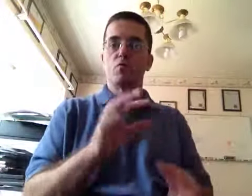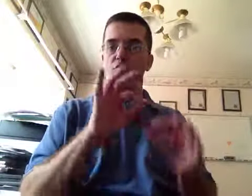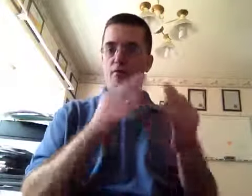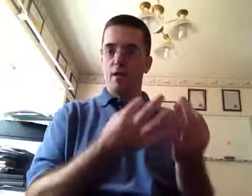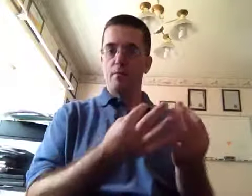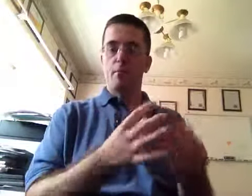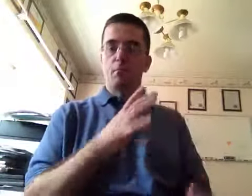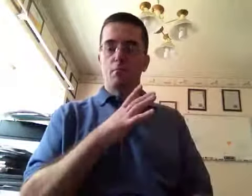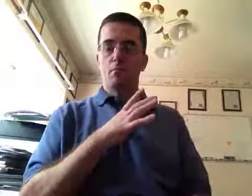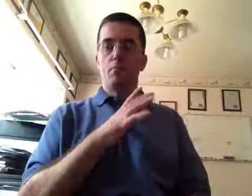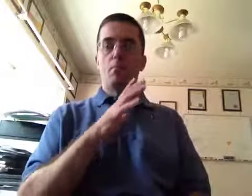Those days are gone.